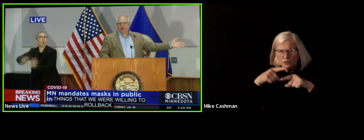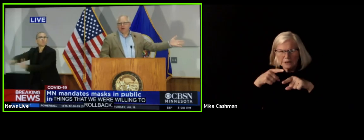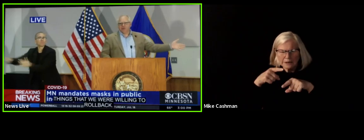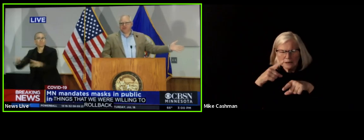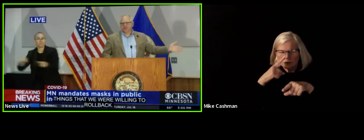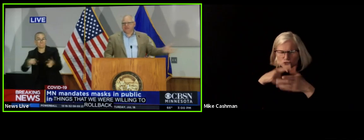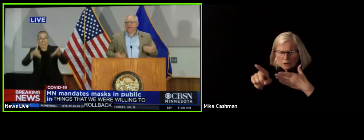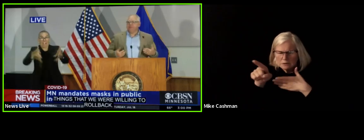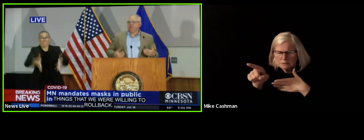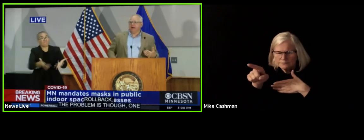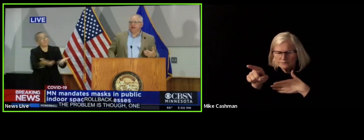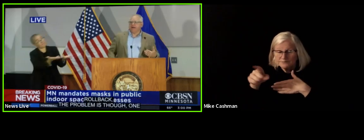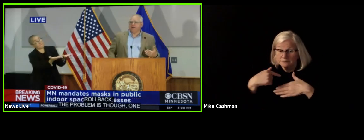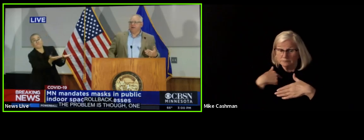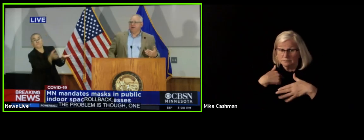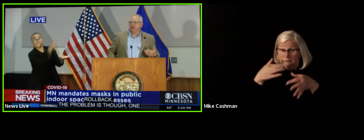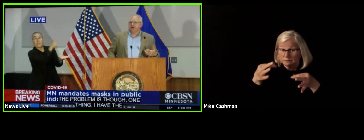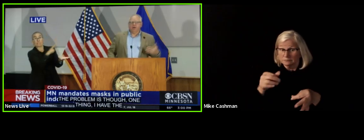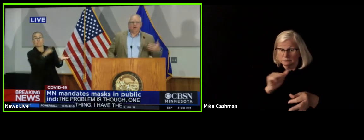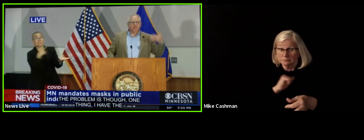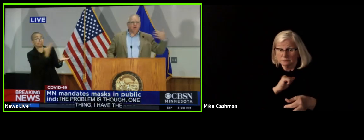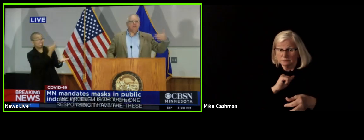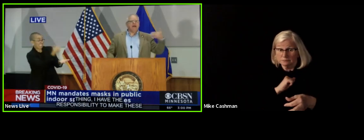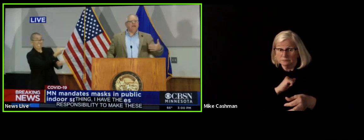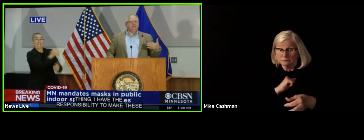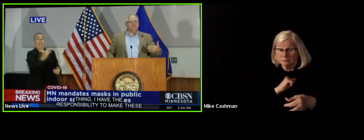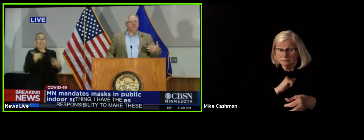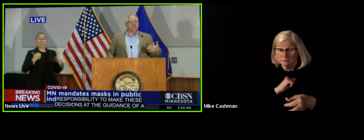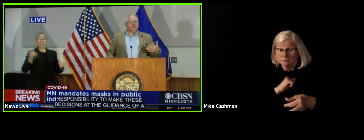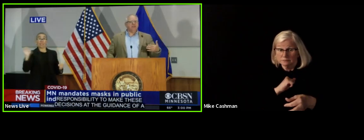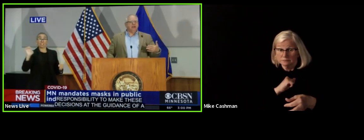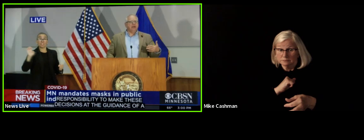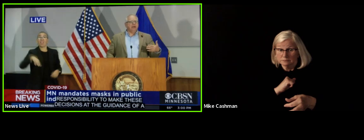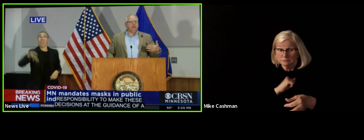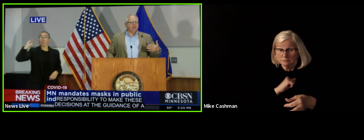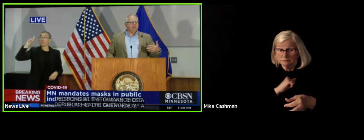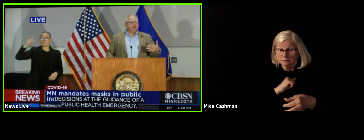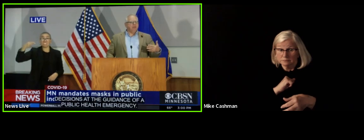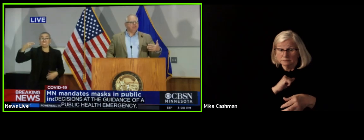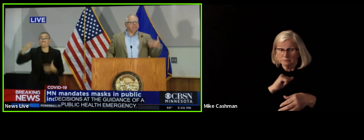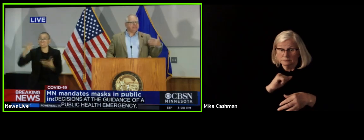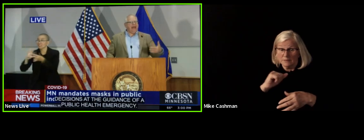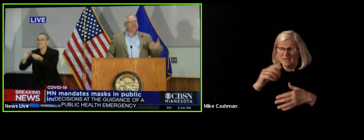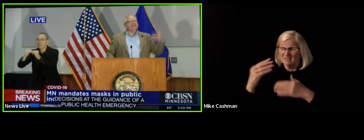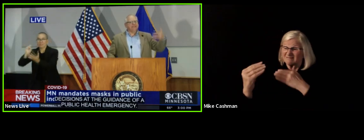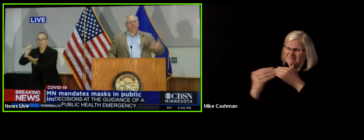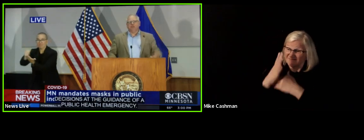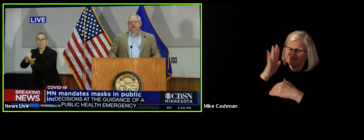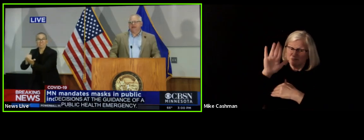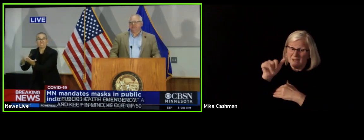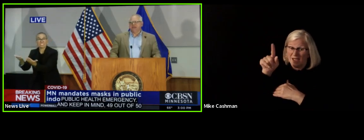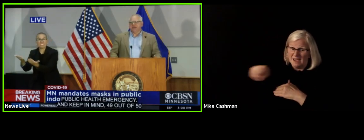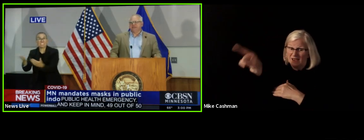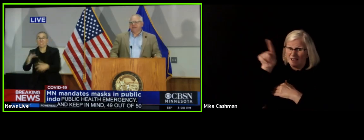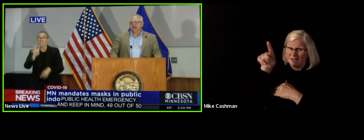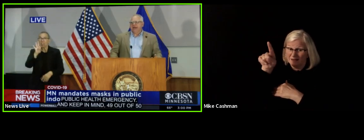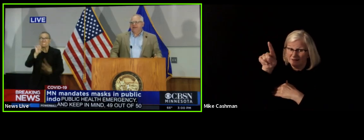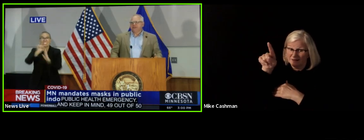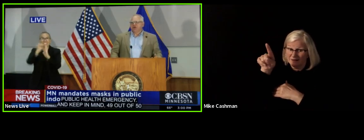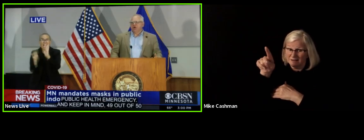health emergency. And keep in mind, 49 out of 50 states are in a public health emergency, as is the United